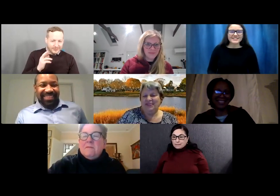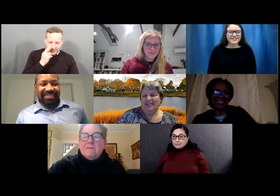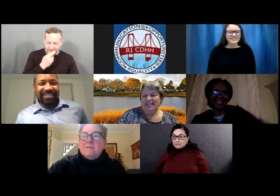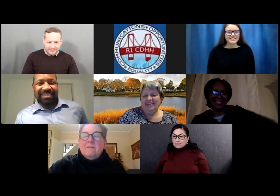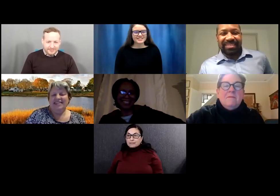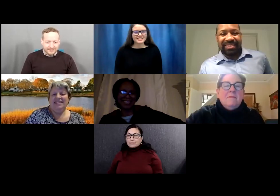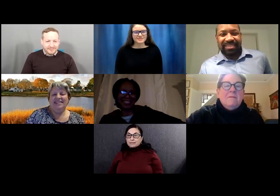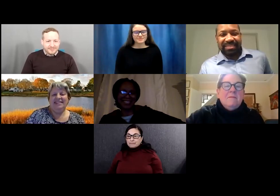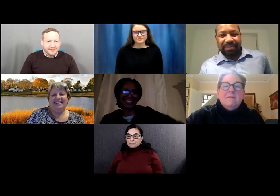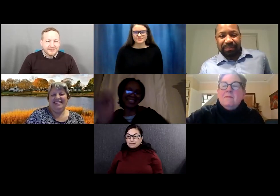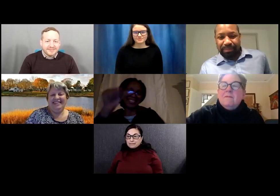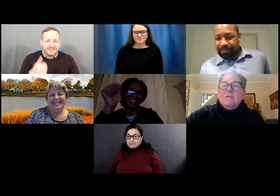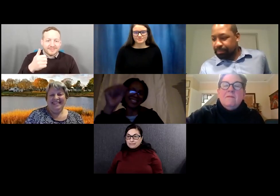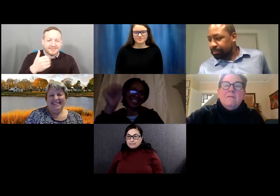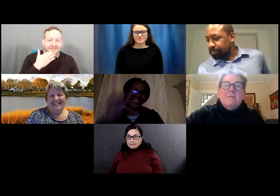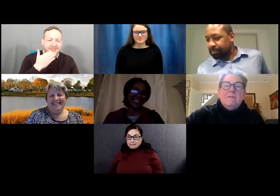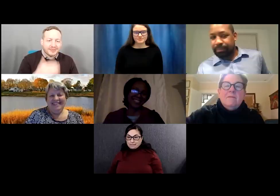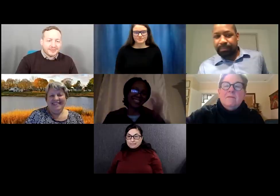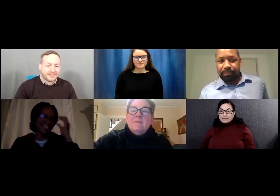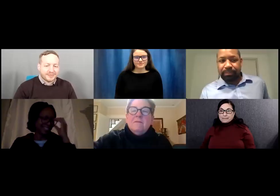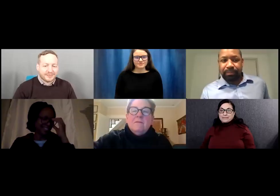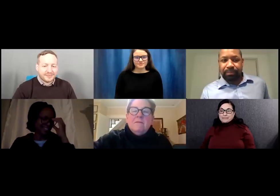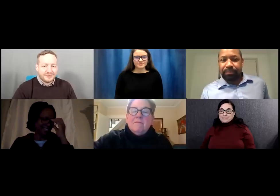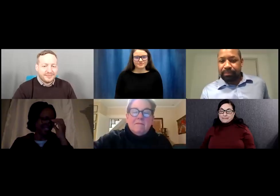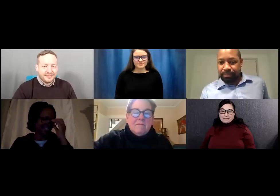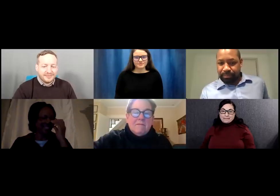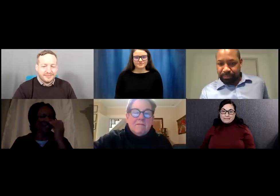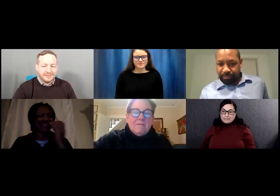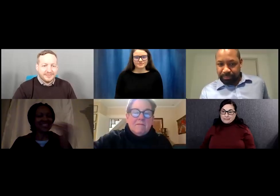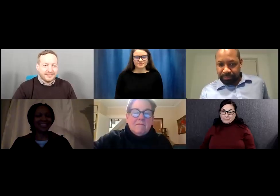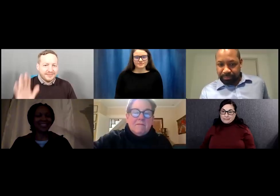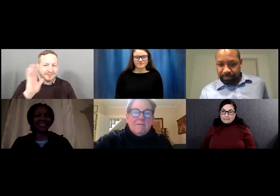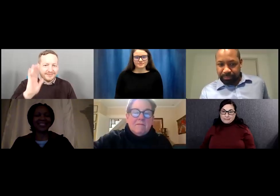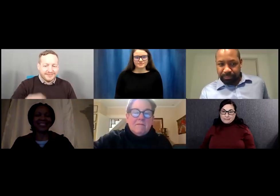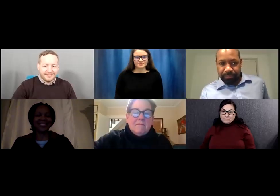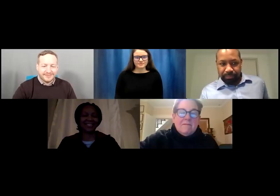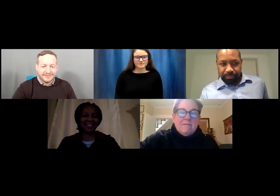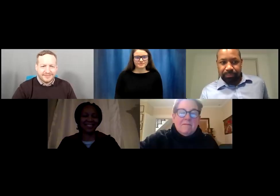Yes, congratulations. Yes.